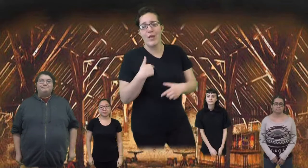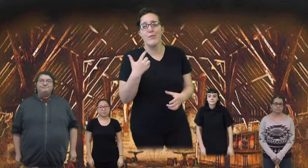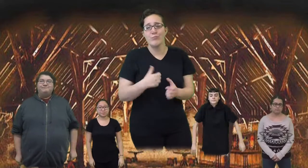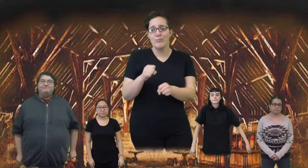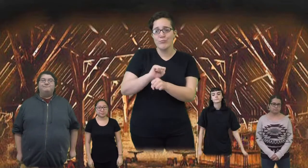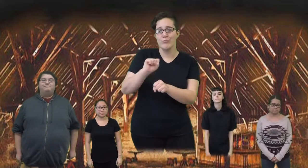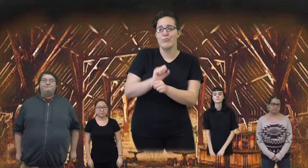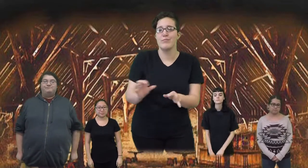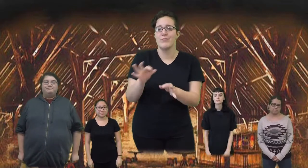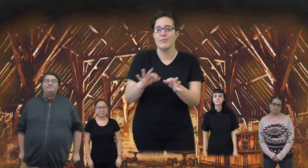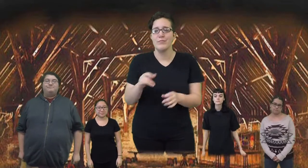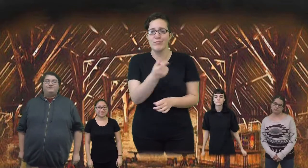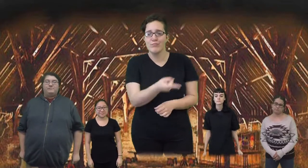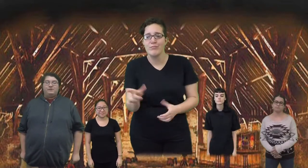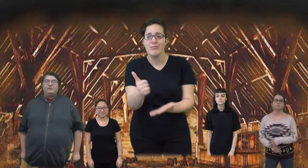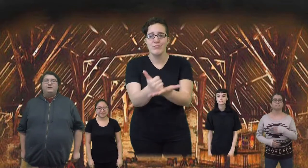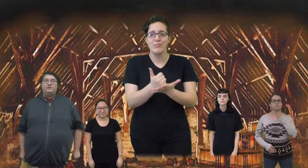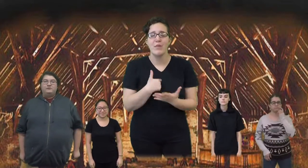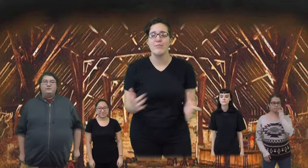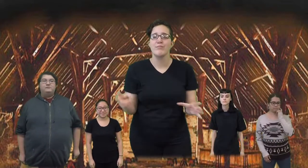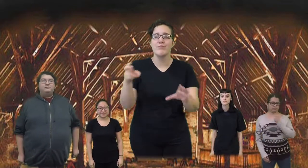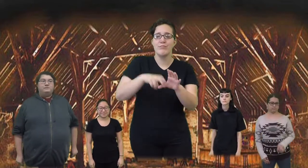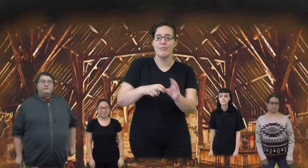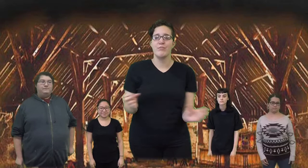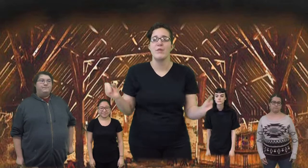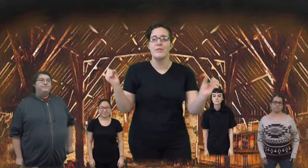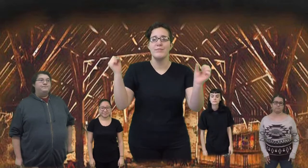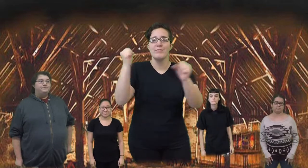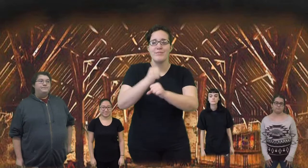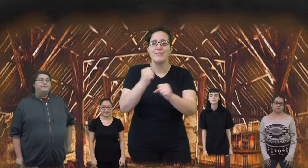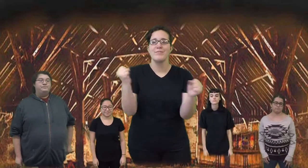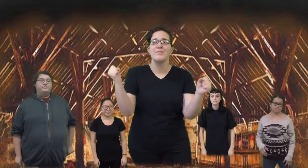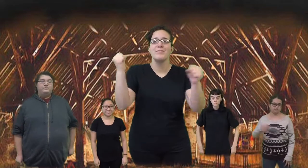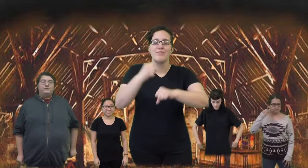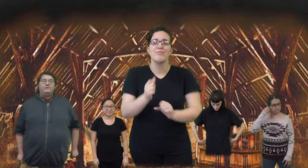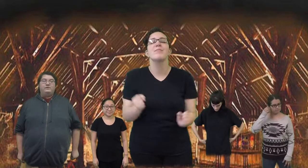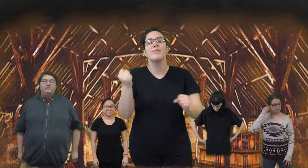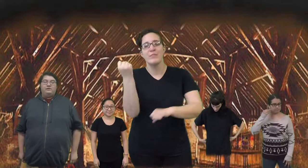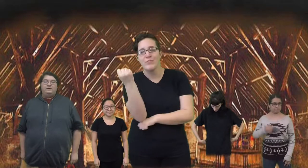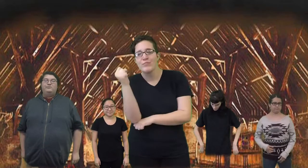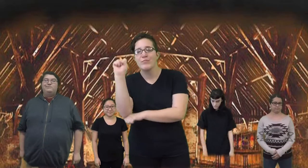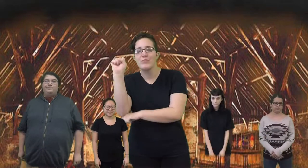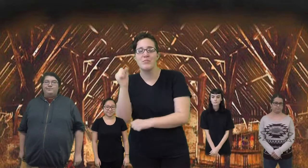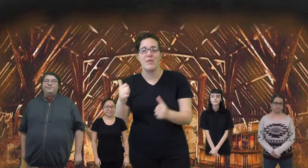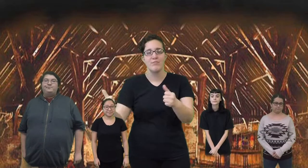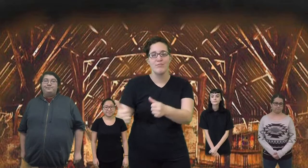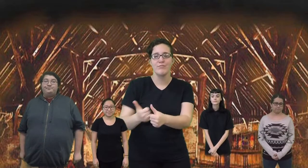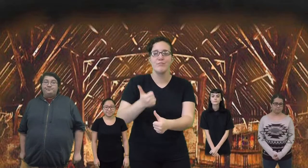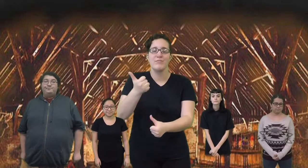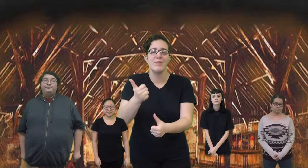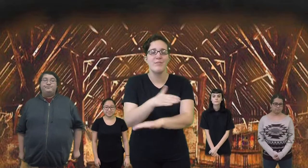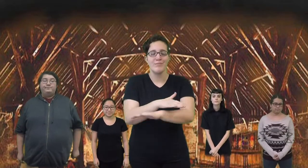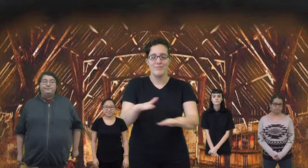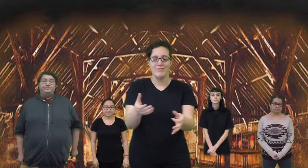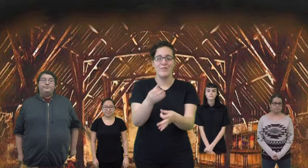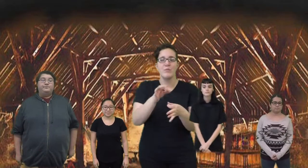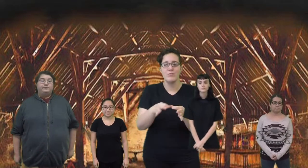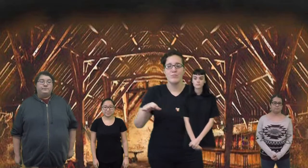apprentice, and I got charmed knuckleheads and local parentis I'm joining a rebellion, cause I know it's my chance to socially advance Instead of sewing